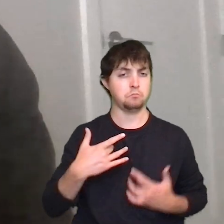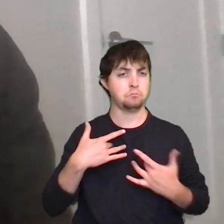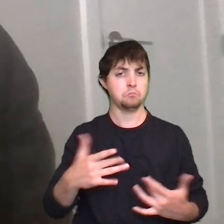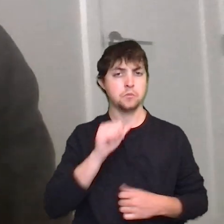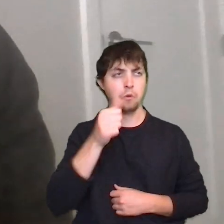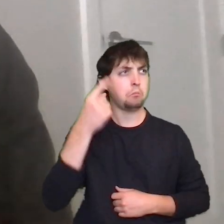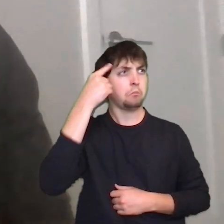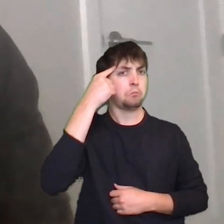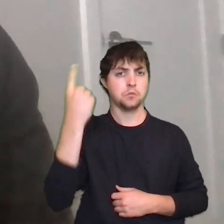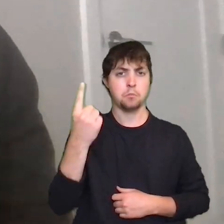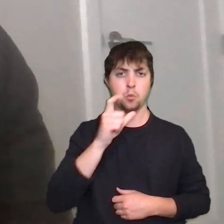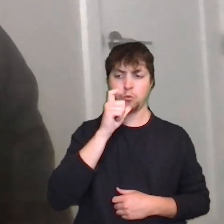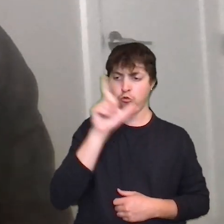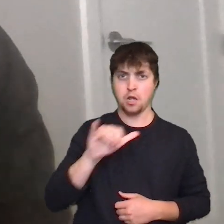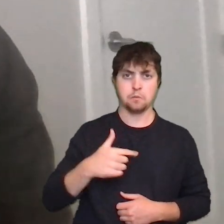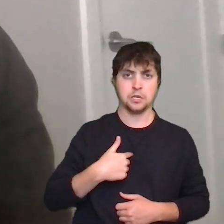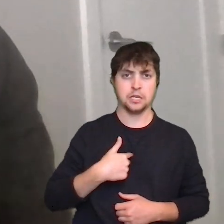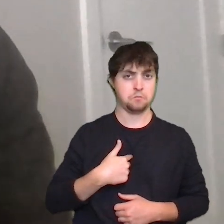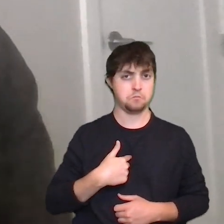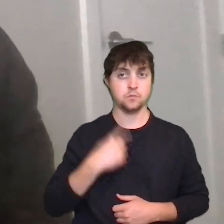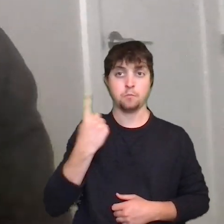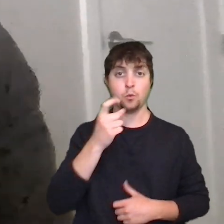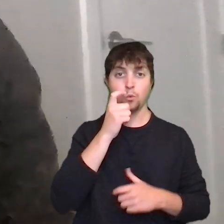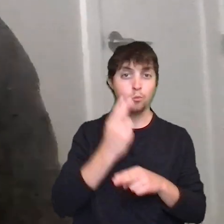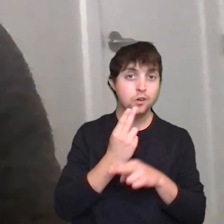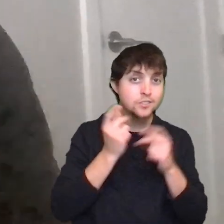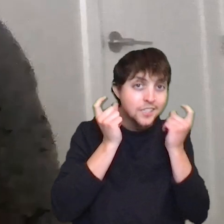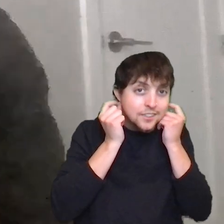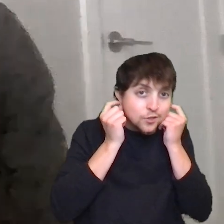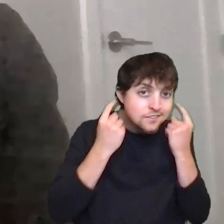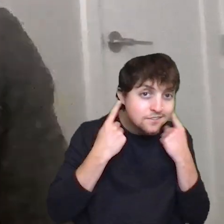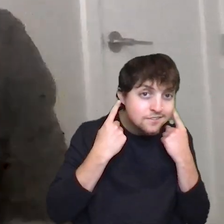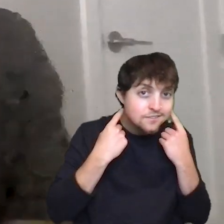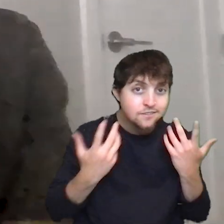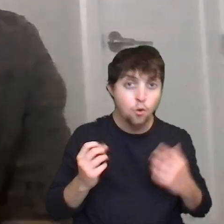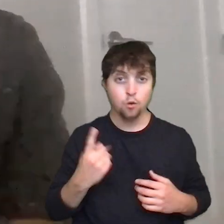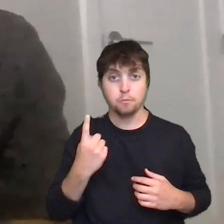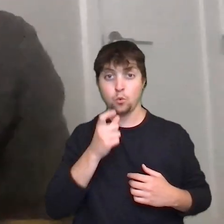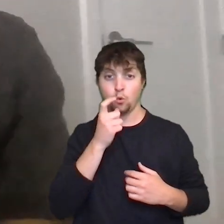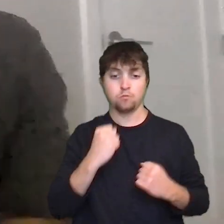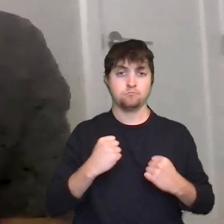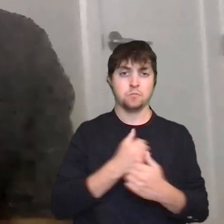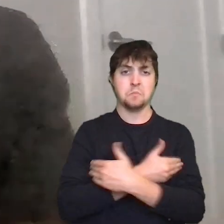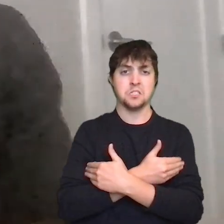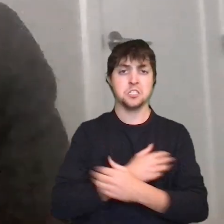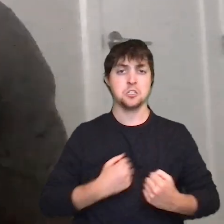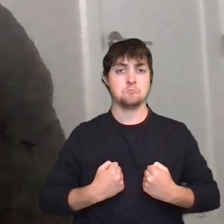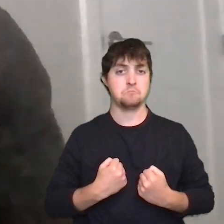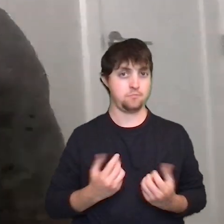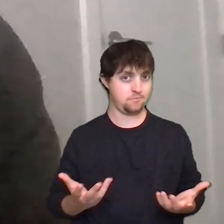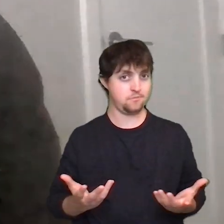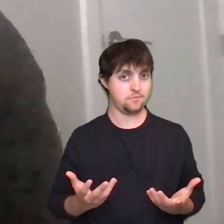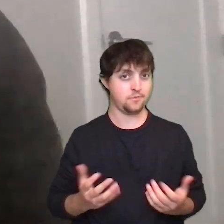quite think of someone who looks like me, someone who likes to wear earrings, and someone who's a little